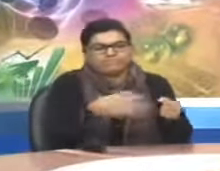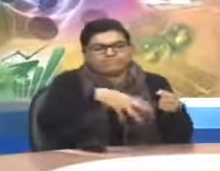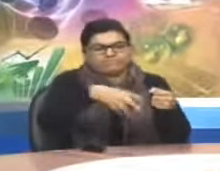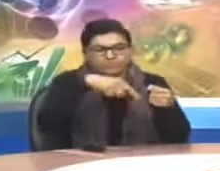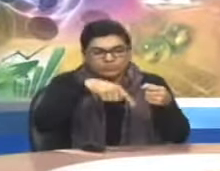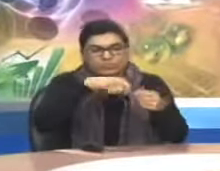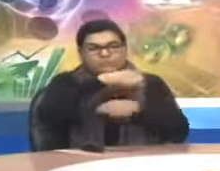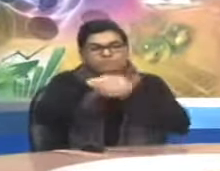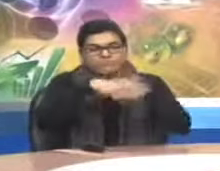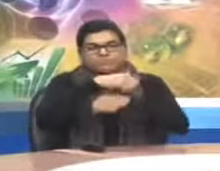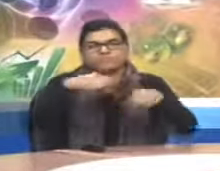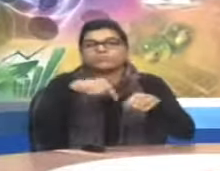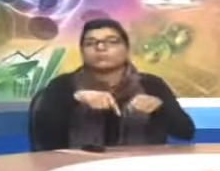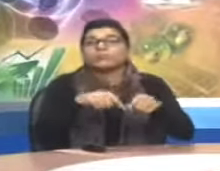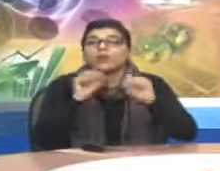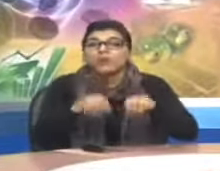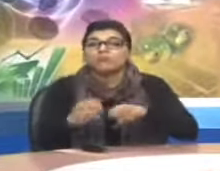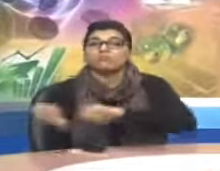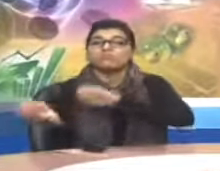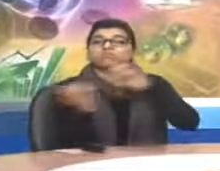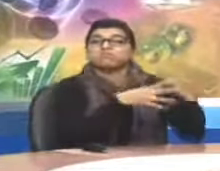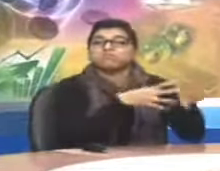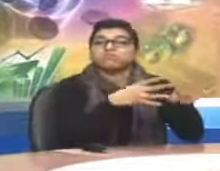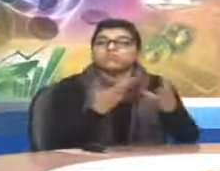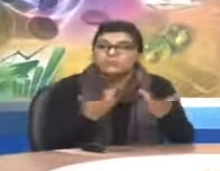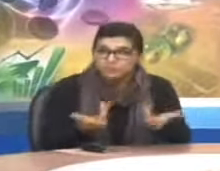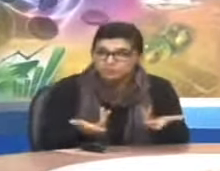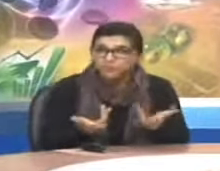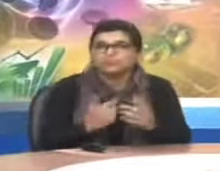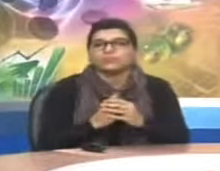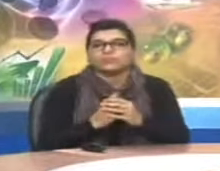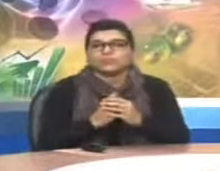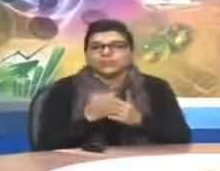glass, etc. All these, when they are thrown,